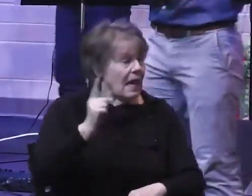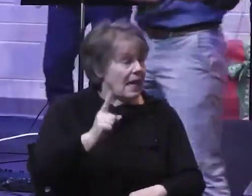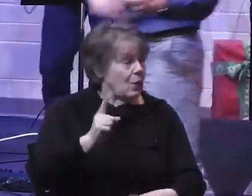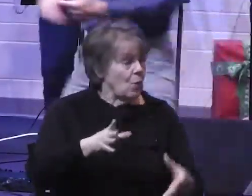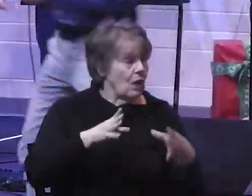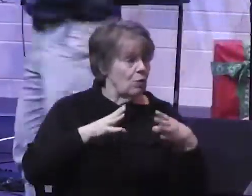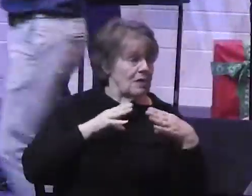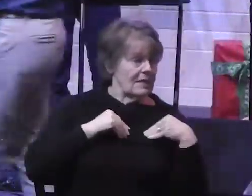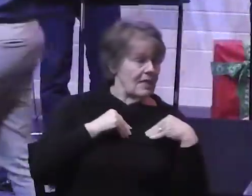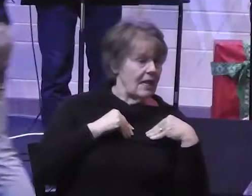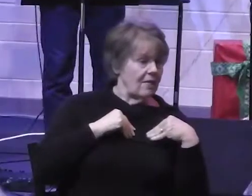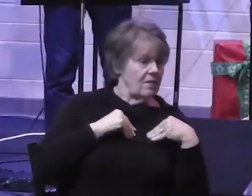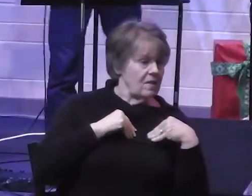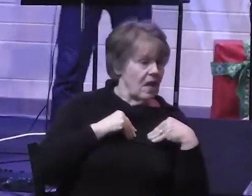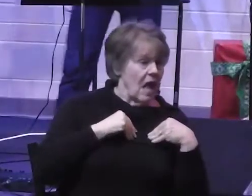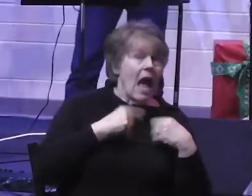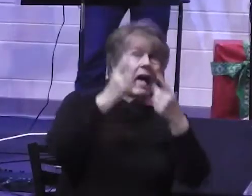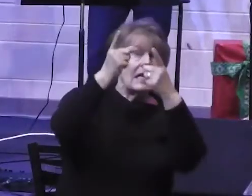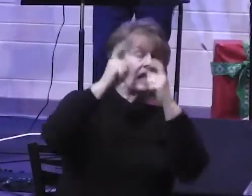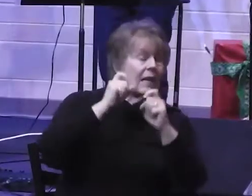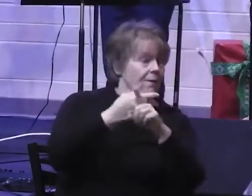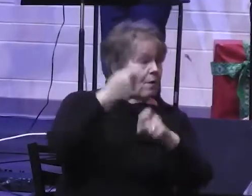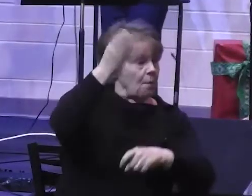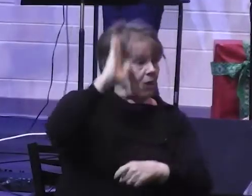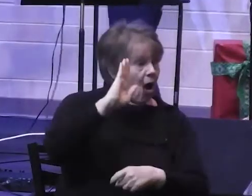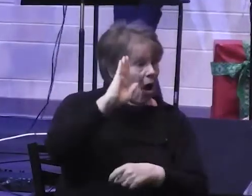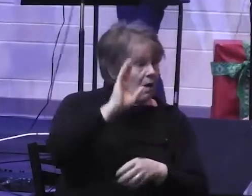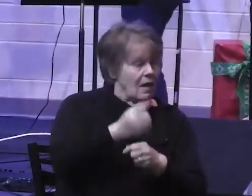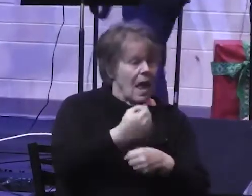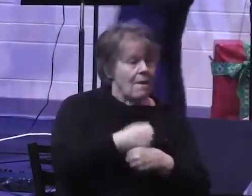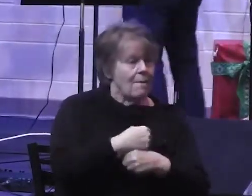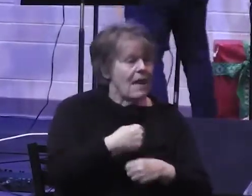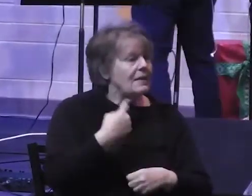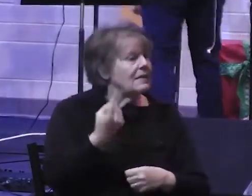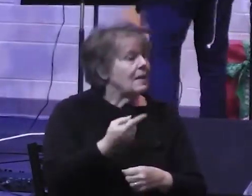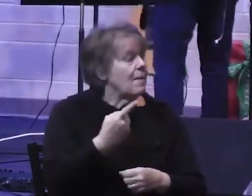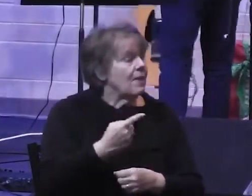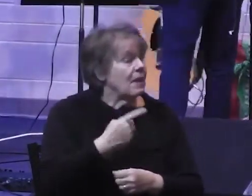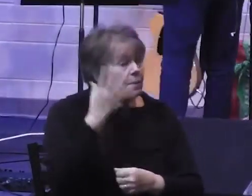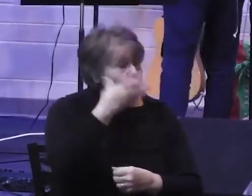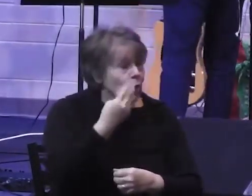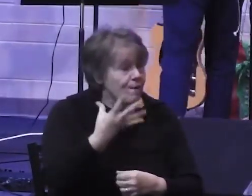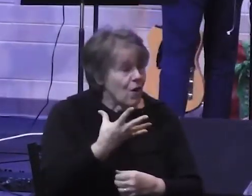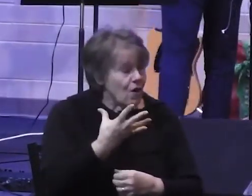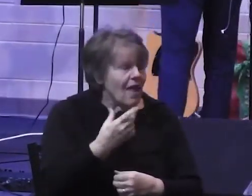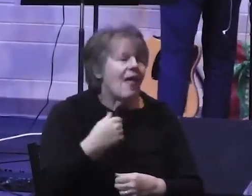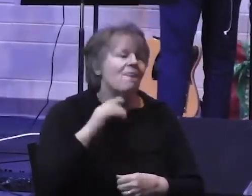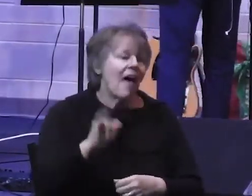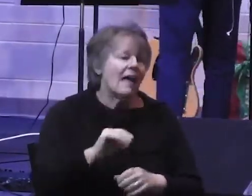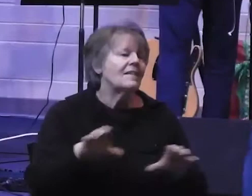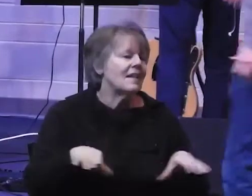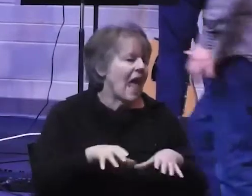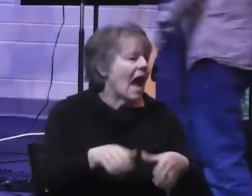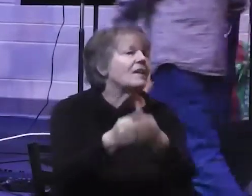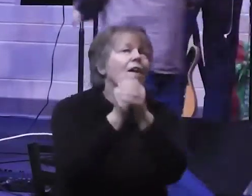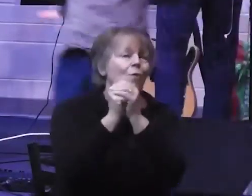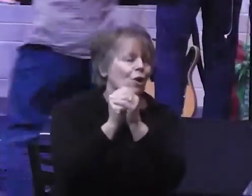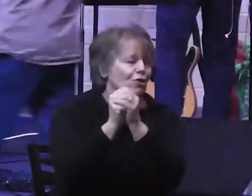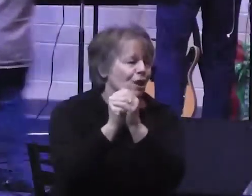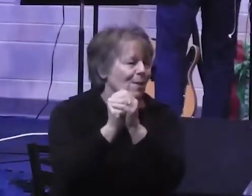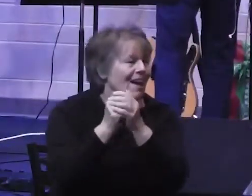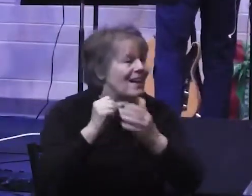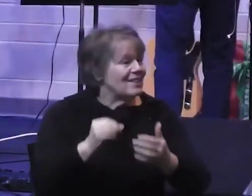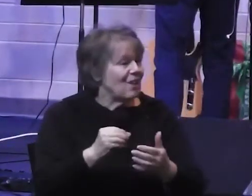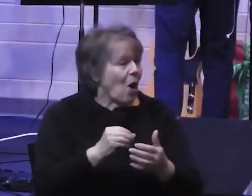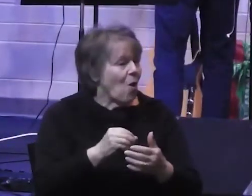has given them and uses it to make something beautiful, that is an act of worship to God. And so I love seeing